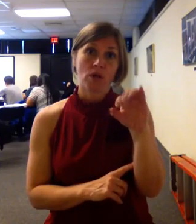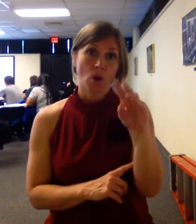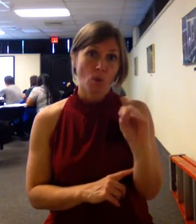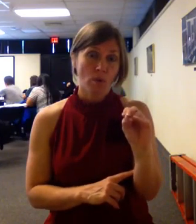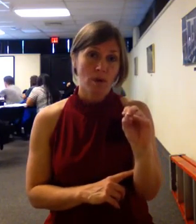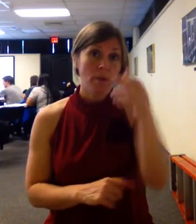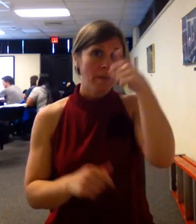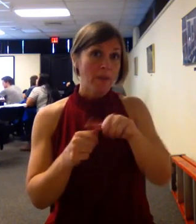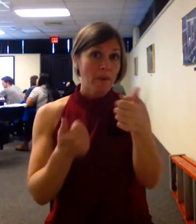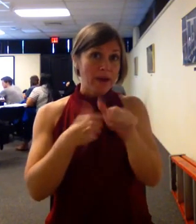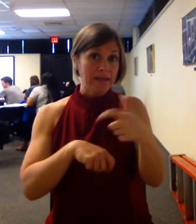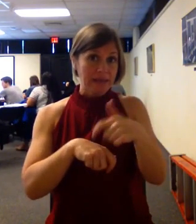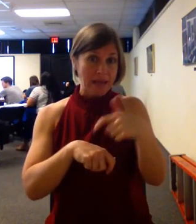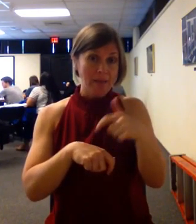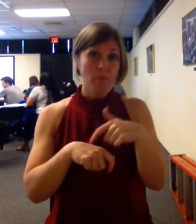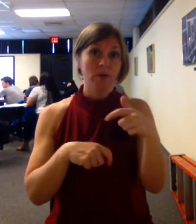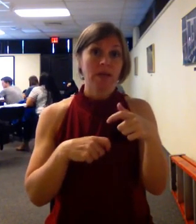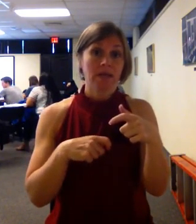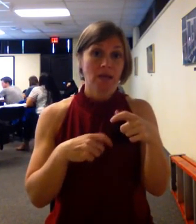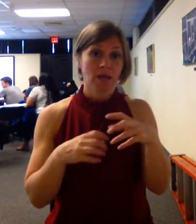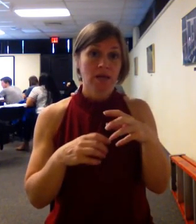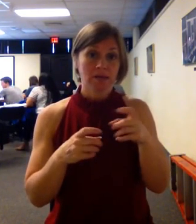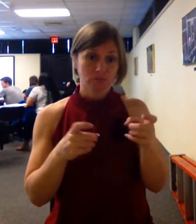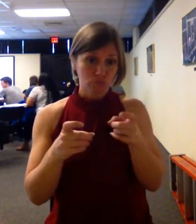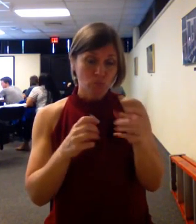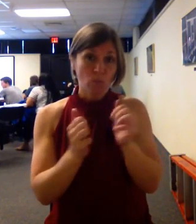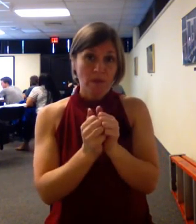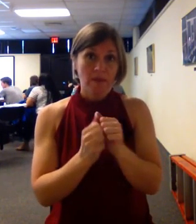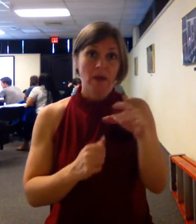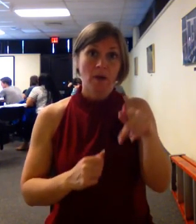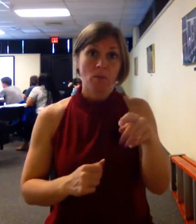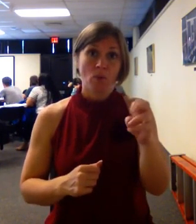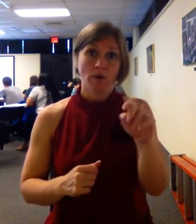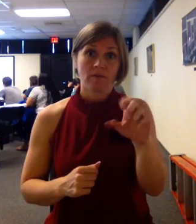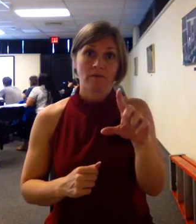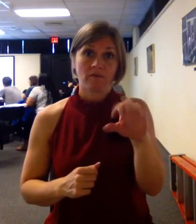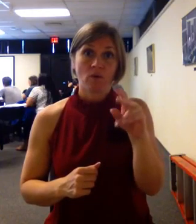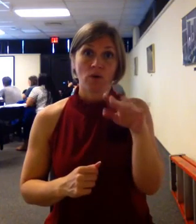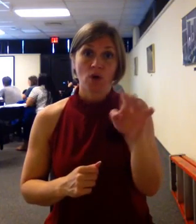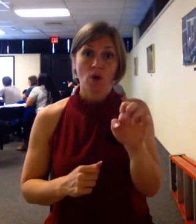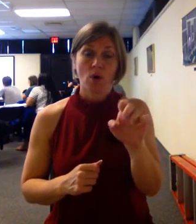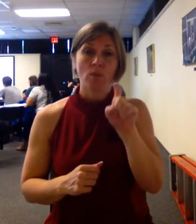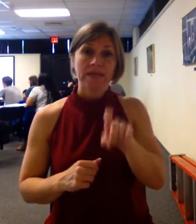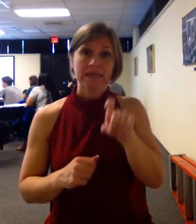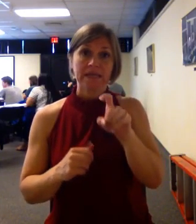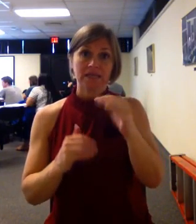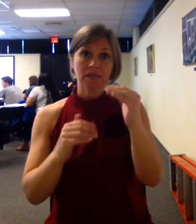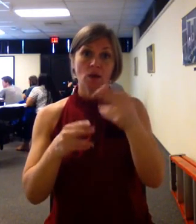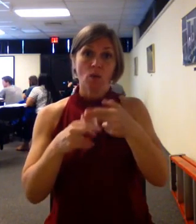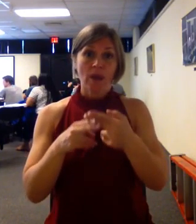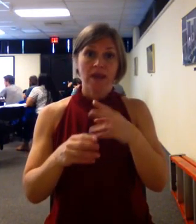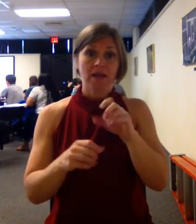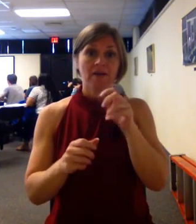you that you're dealing with a portfolio, you need to get the weight of each investment in your portfolio. So in this problem,